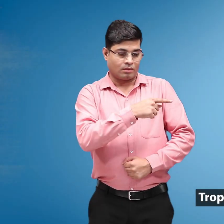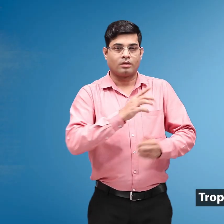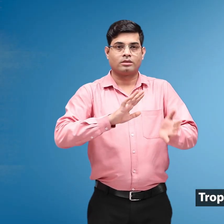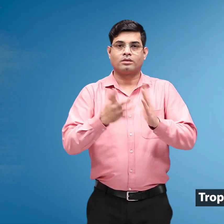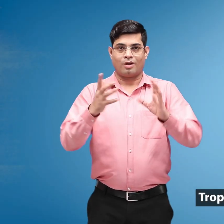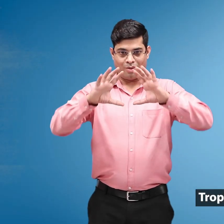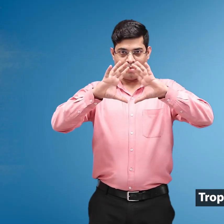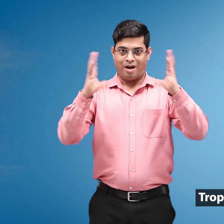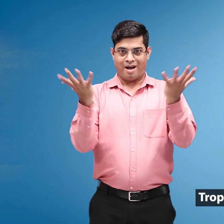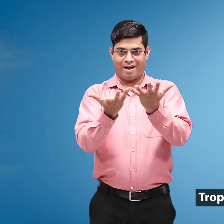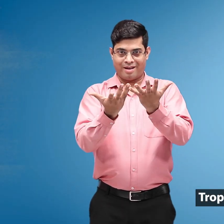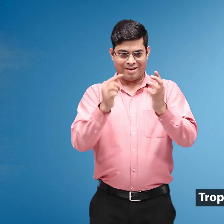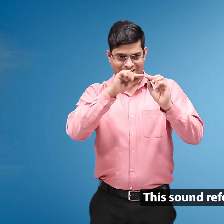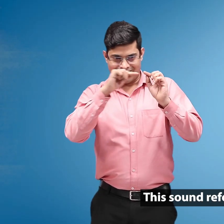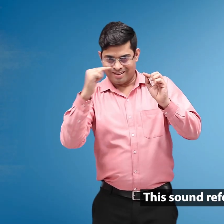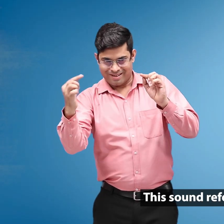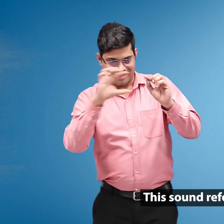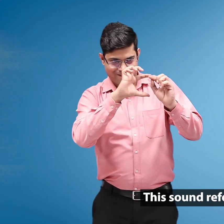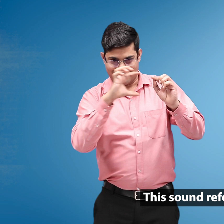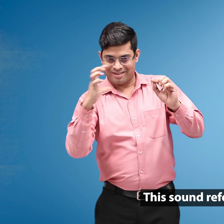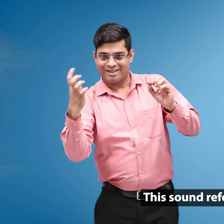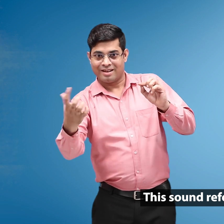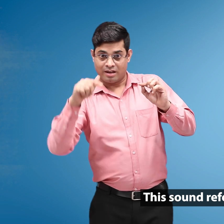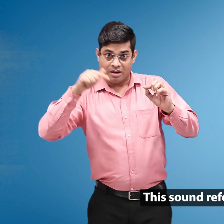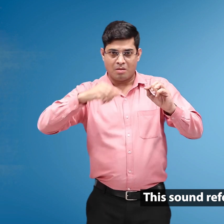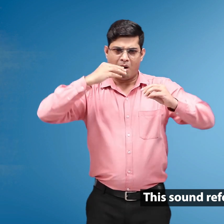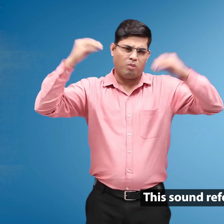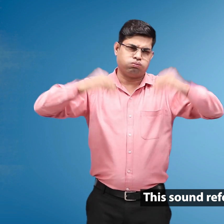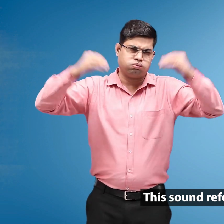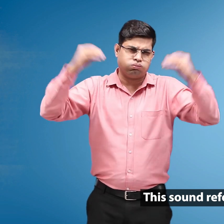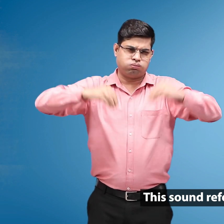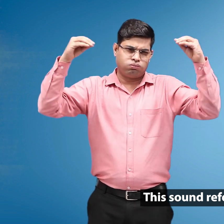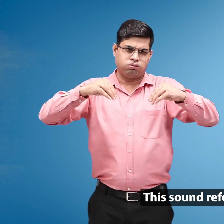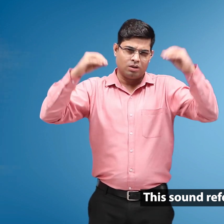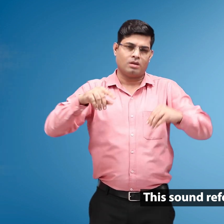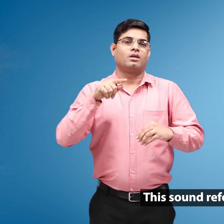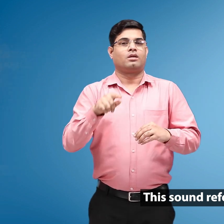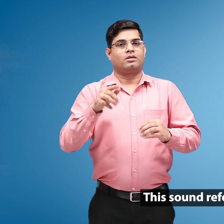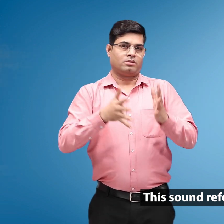Tropical rainforest. This sign refers to tropical rainforest.